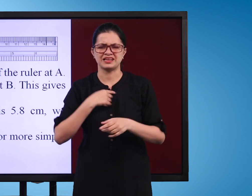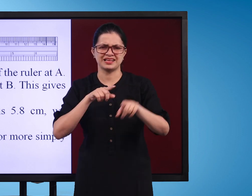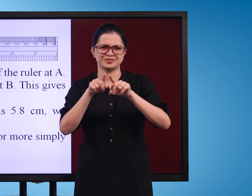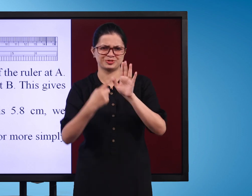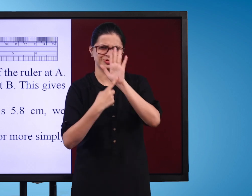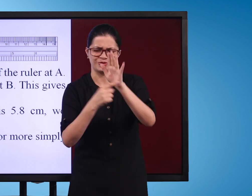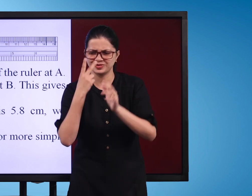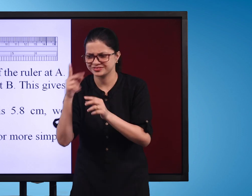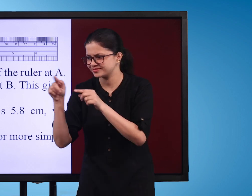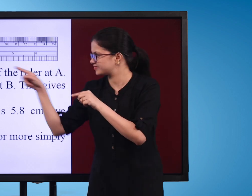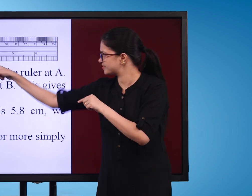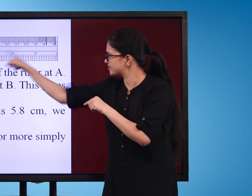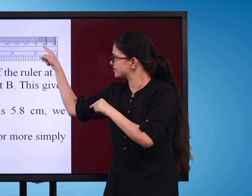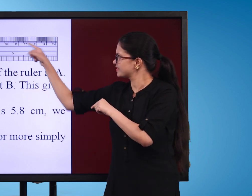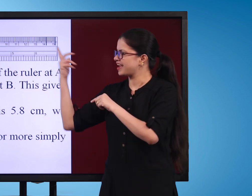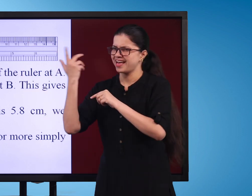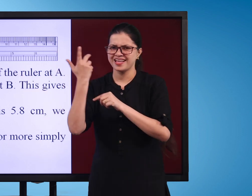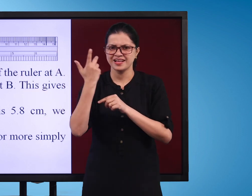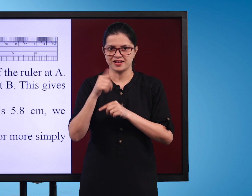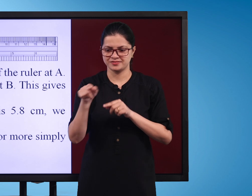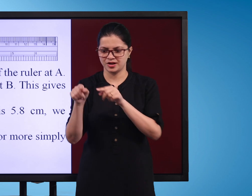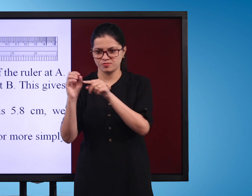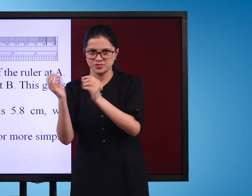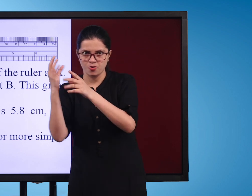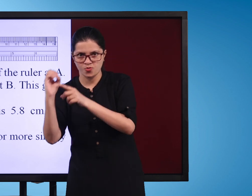Suppose the length is 5.8 centimeters.